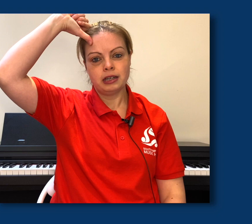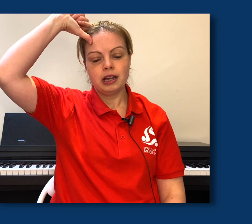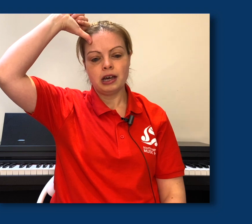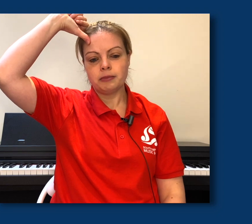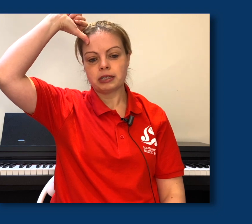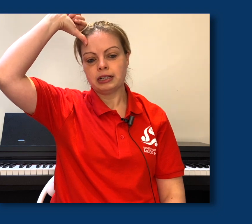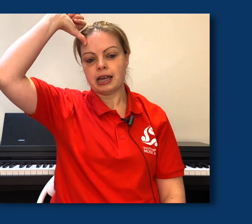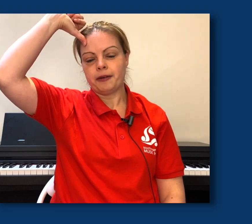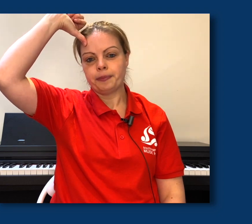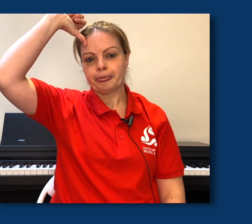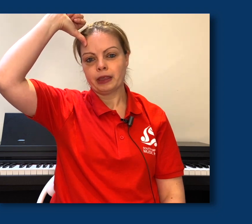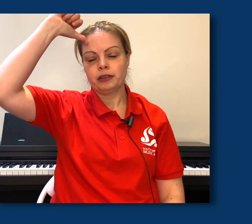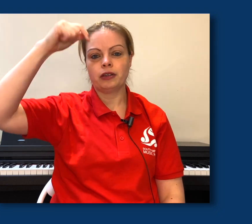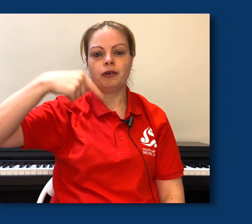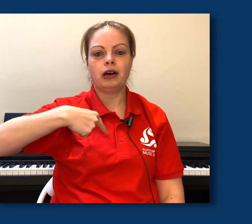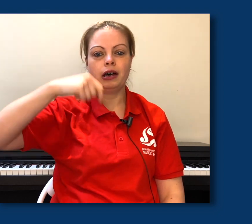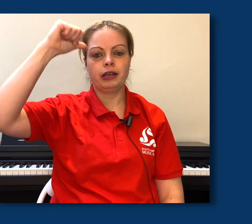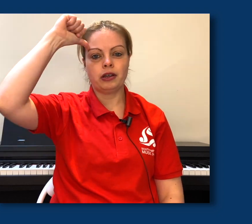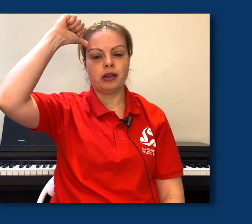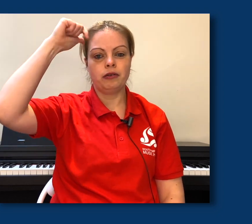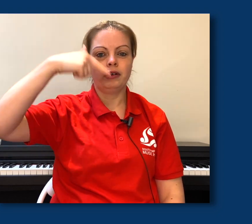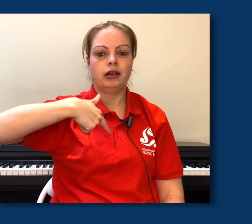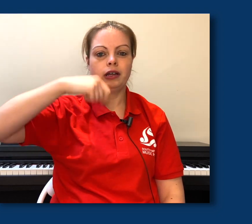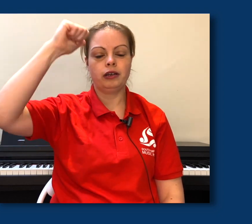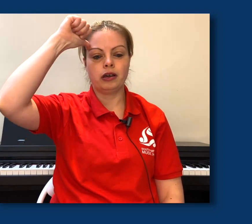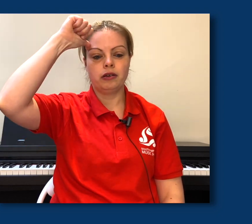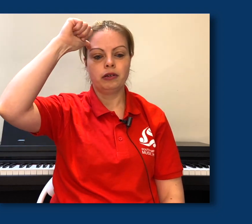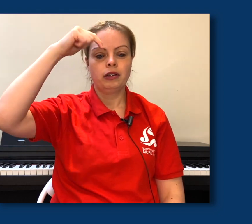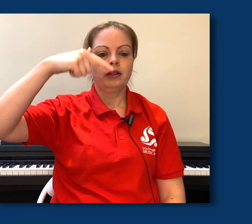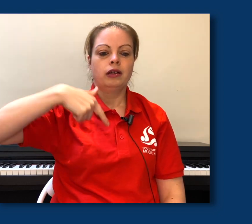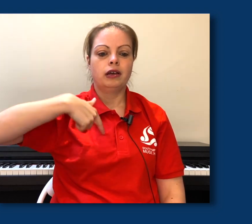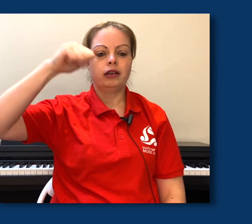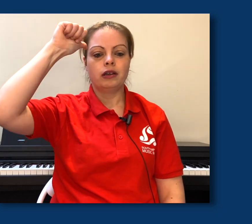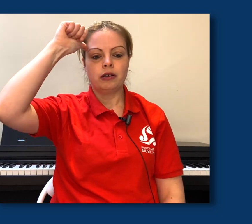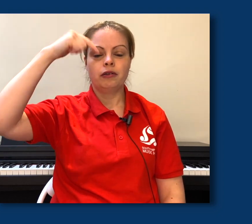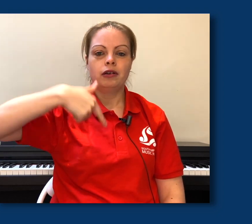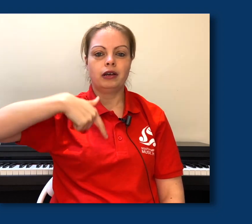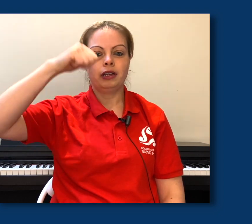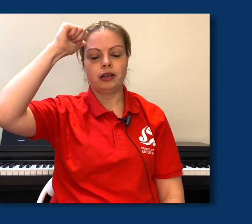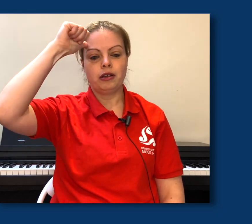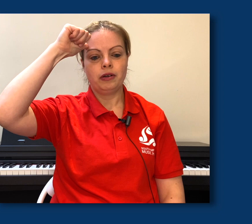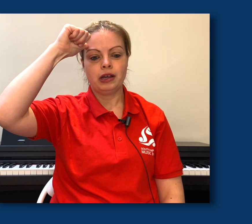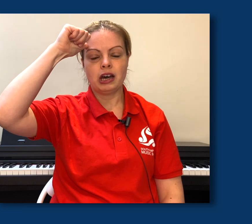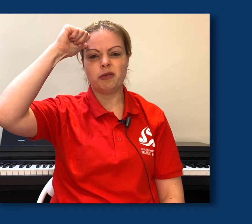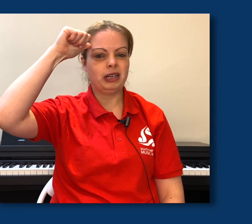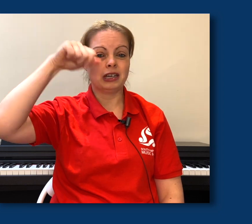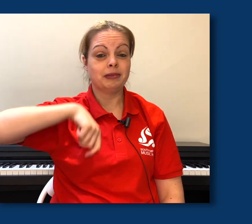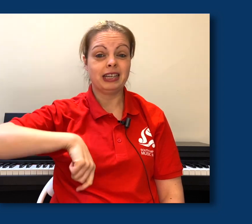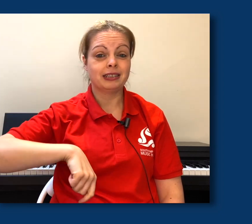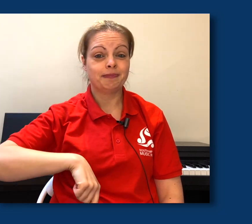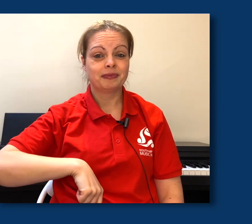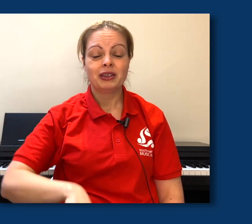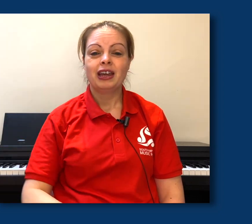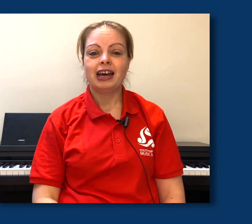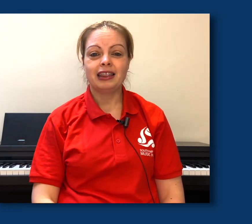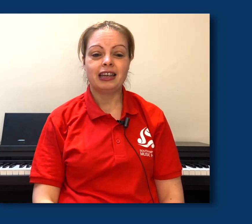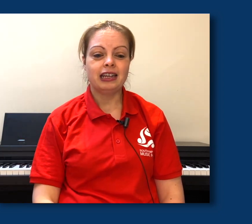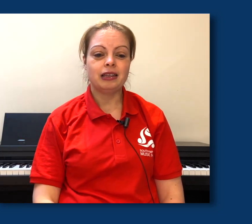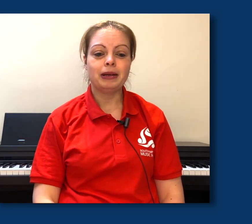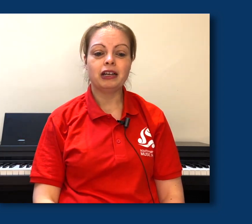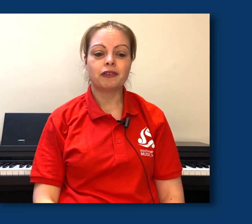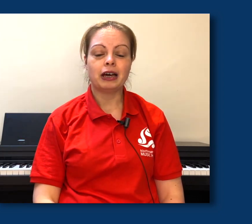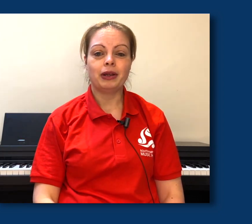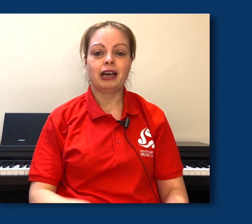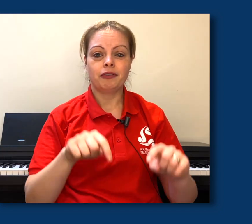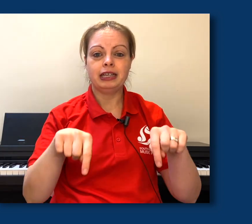on your head upside down. So I know, I know, I know, I know, however many times it is. And